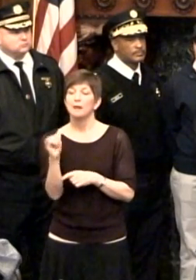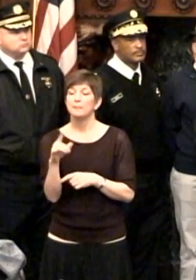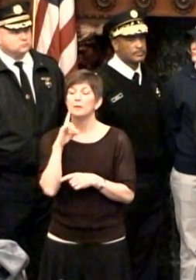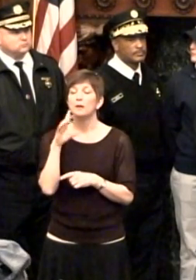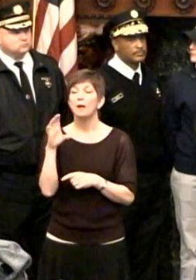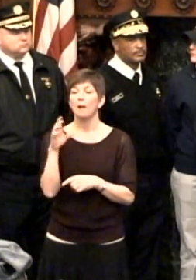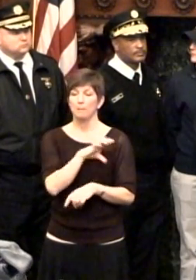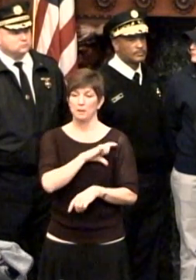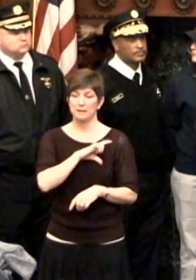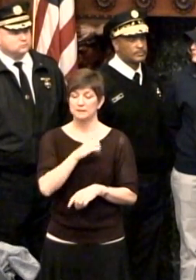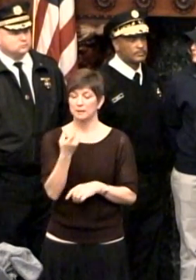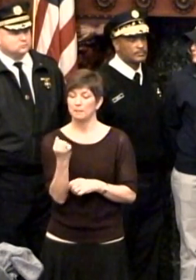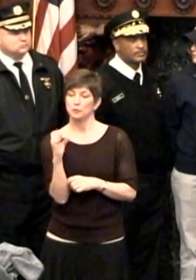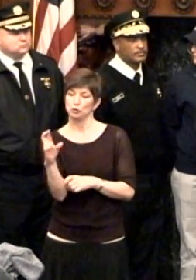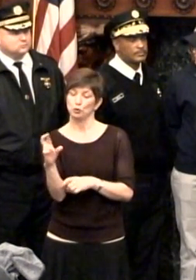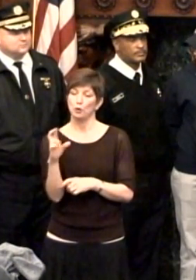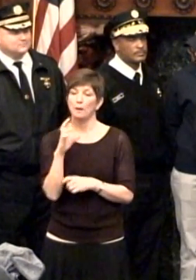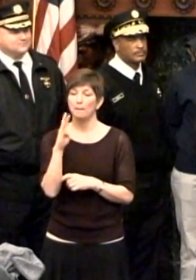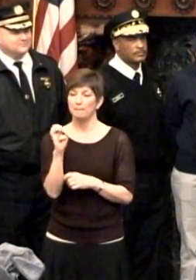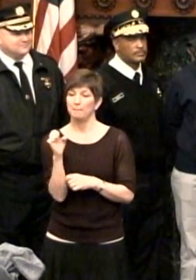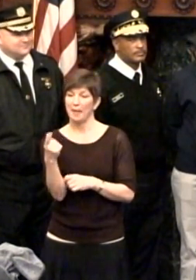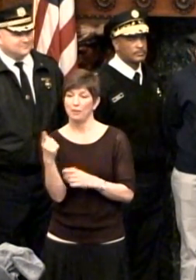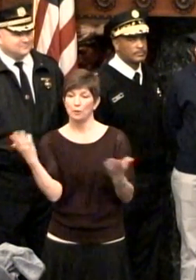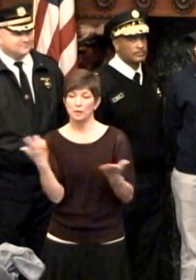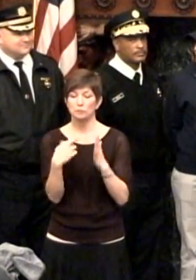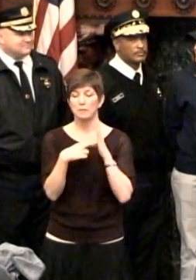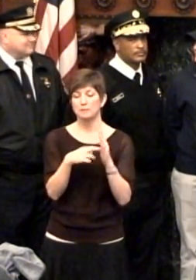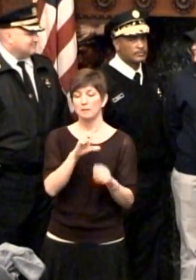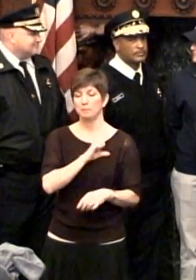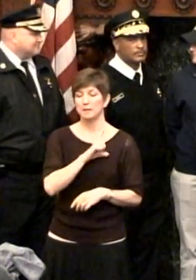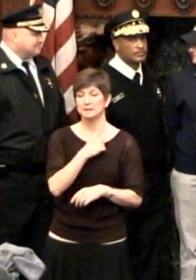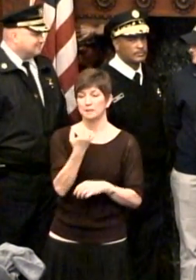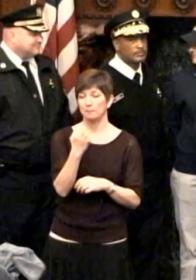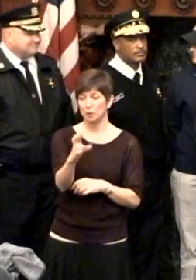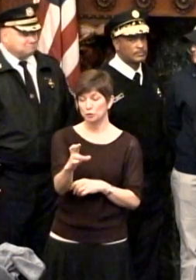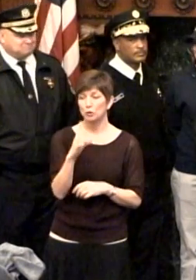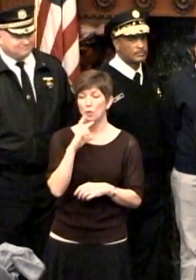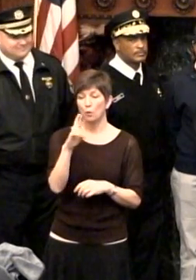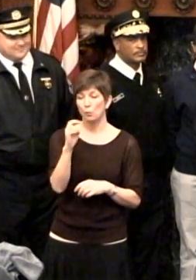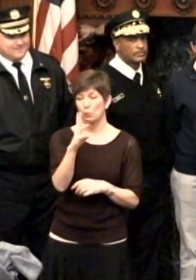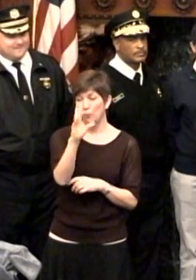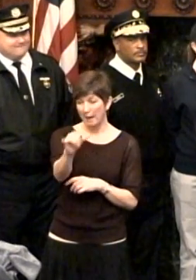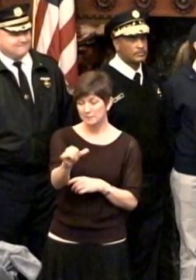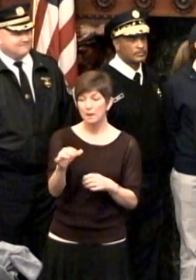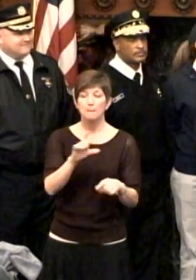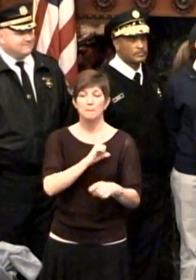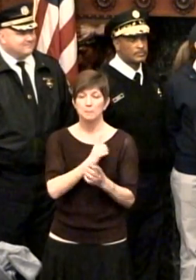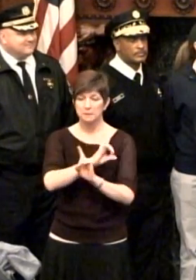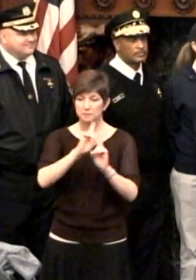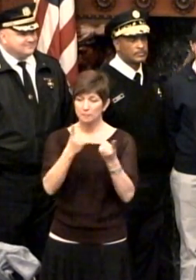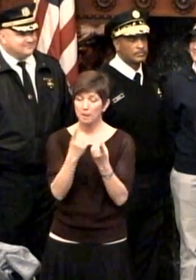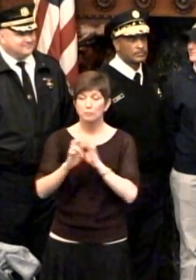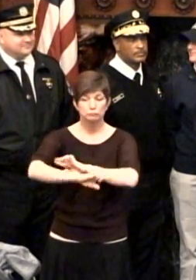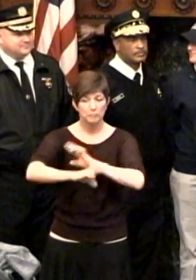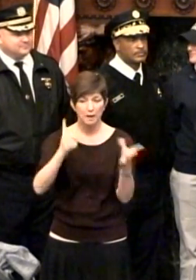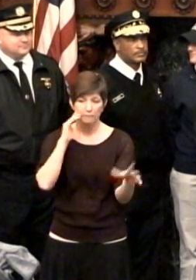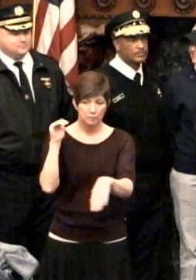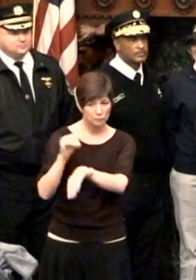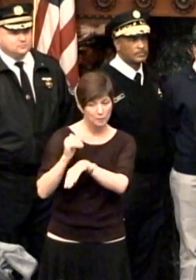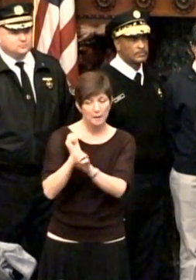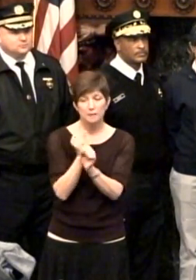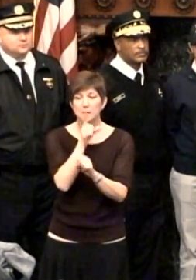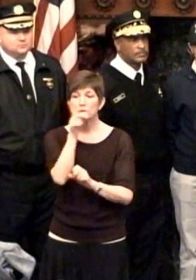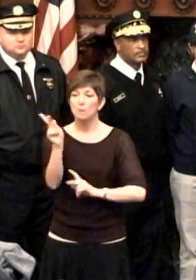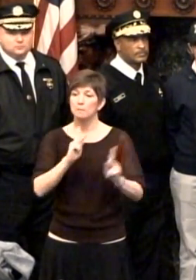being here on behalf of Police Commissioner Ramsey. The Police Department fully activated for tonight to make sure that folks are safe. And I